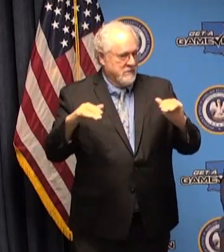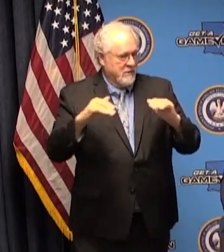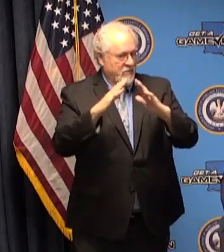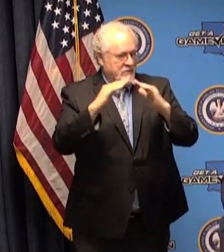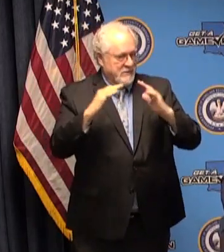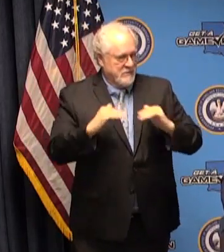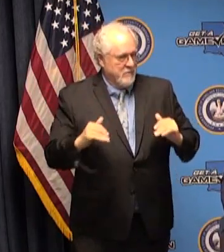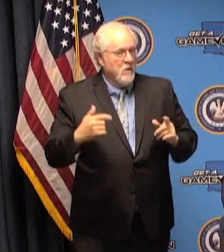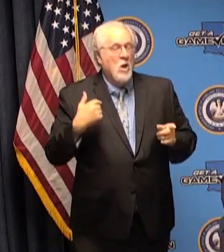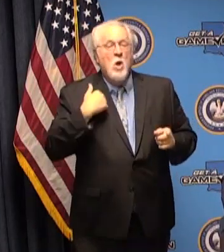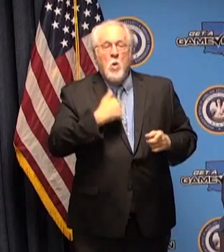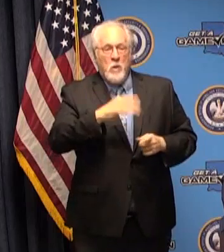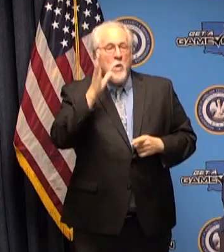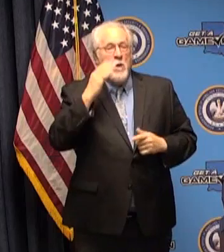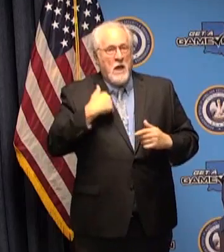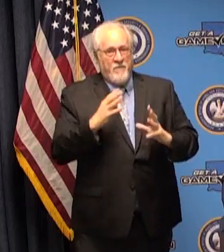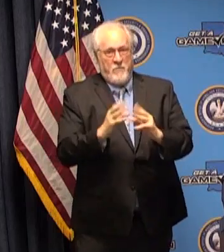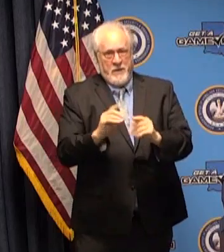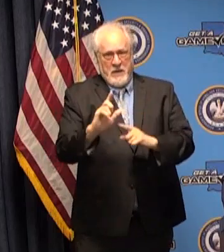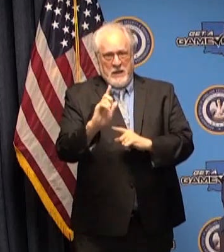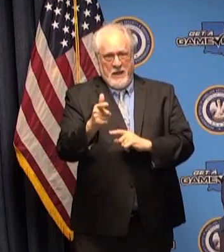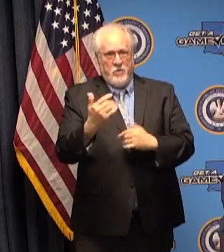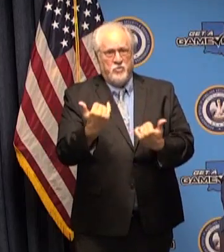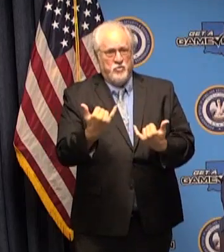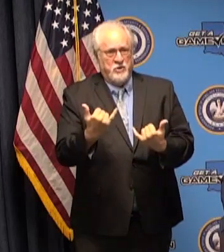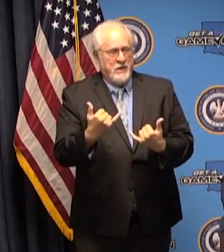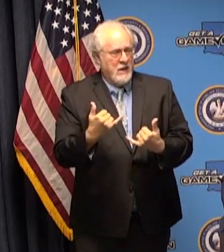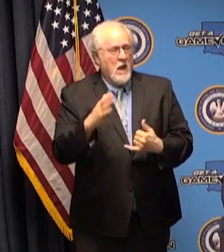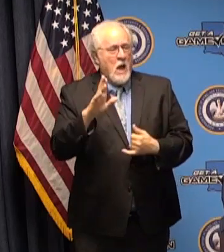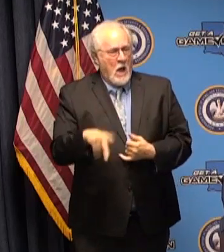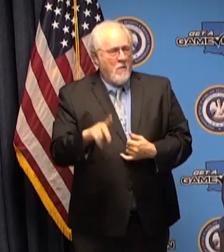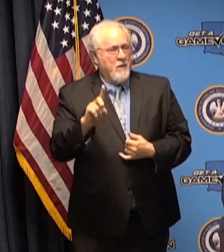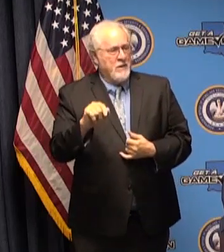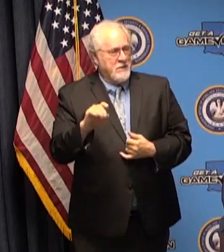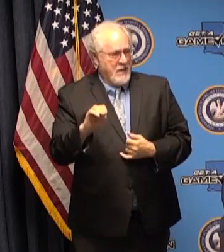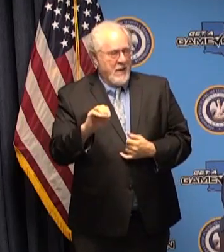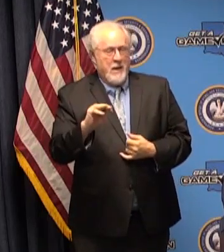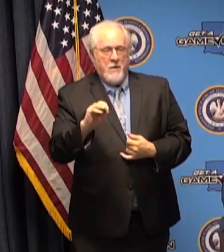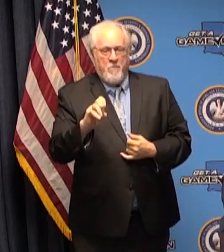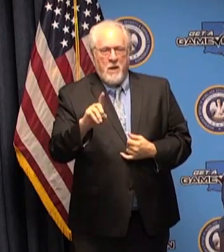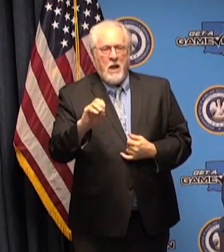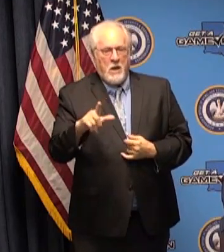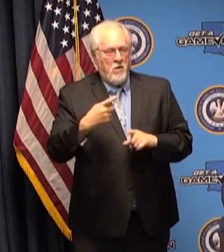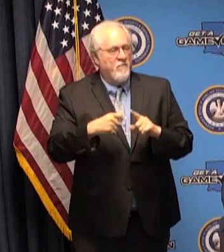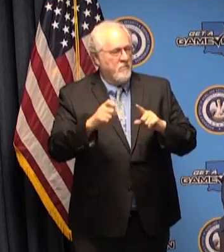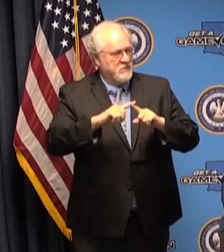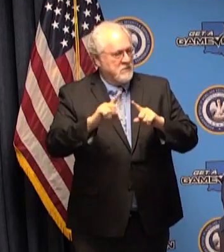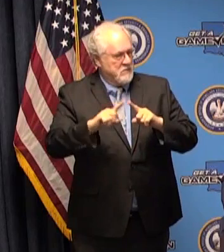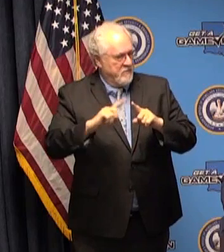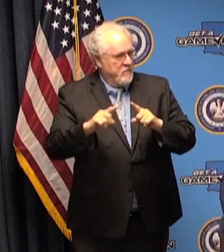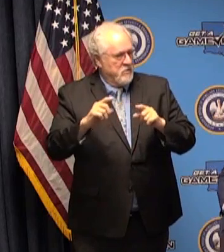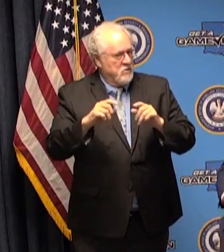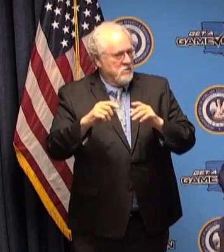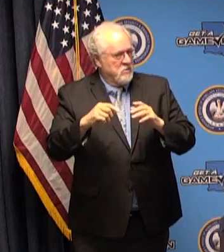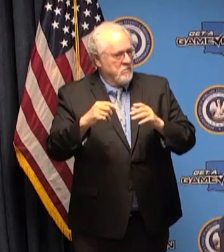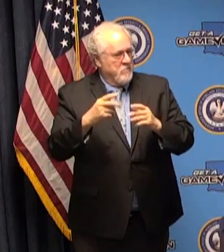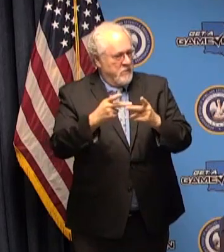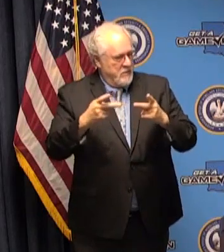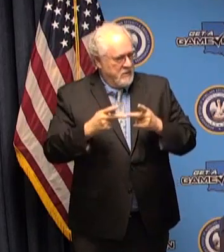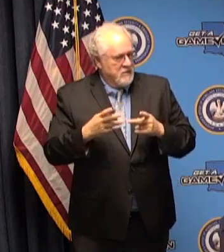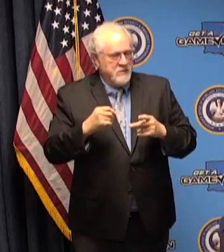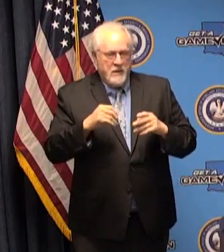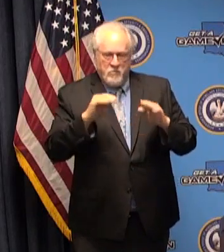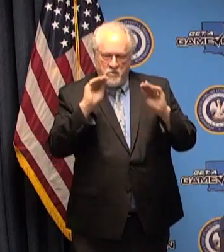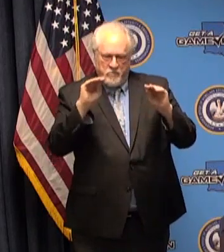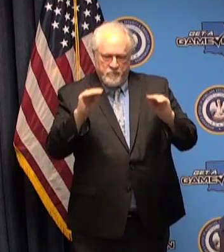Now we are actually going to have a meeting later today and get updated modeling from several different sources, and we will